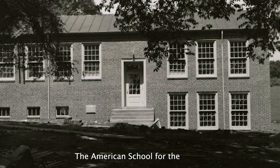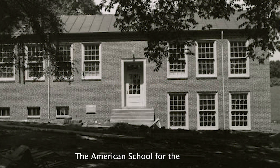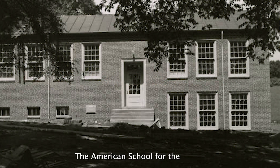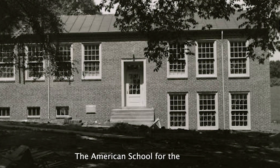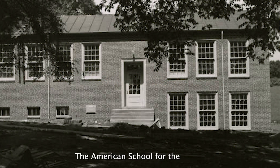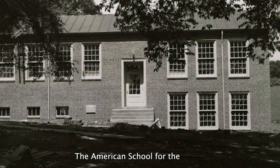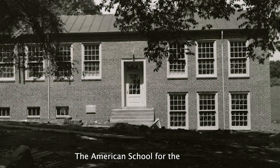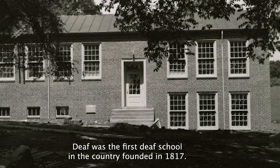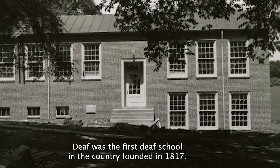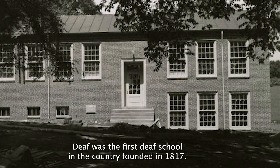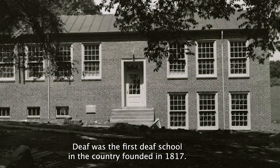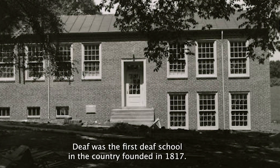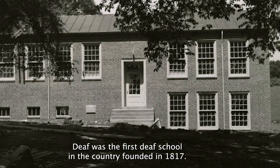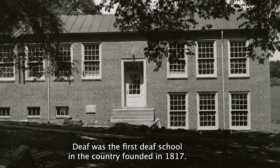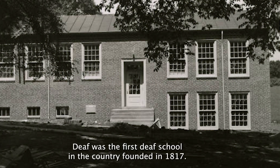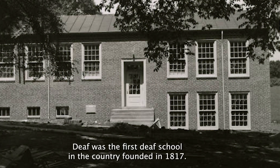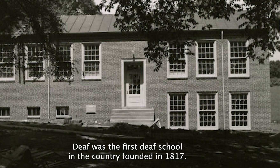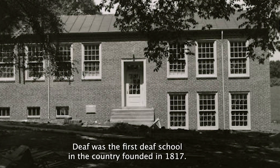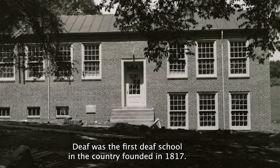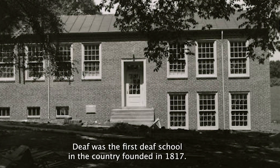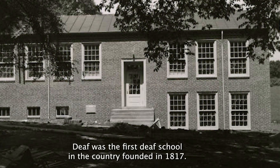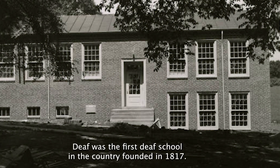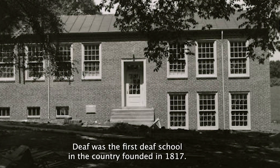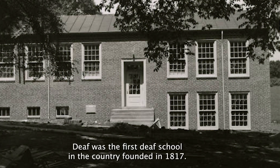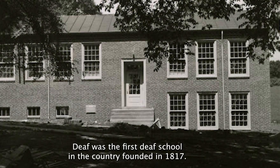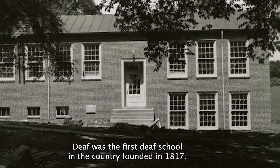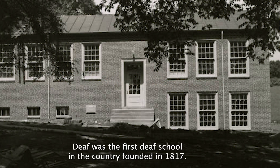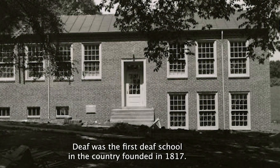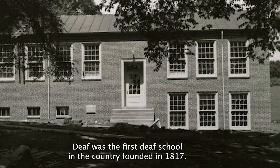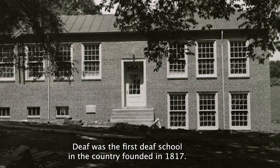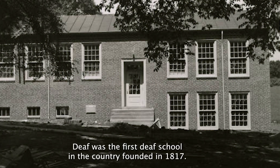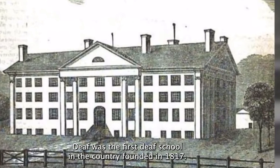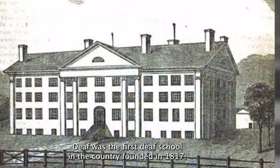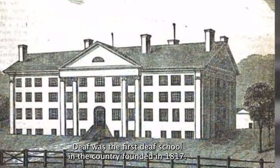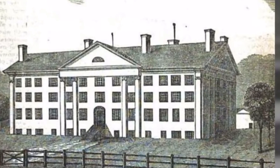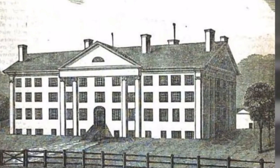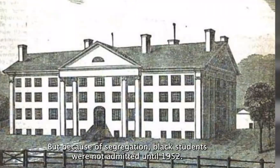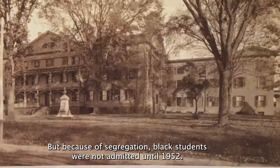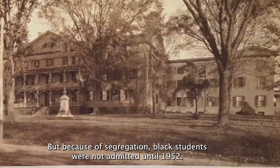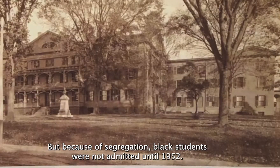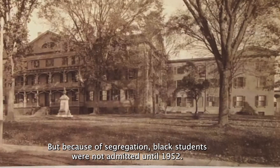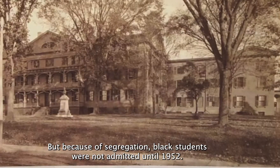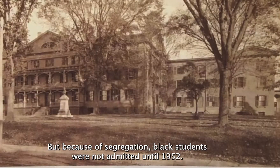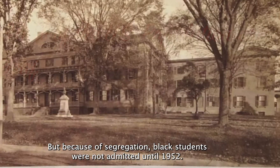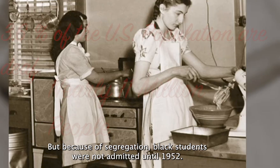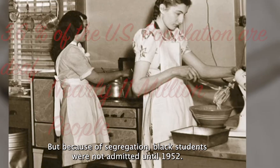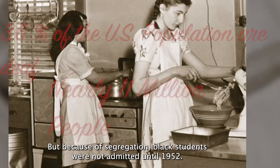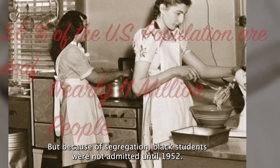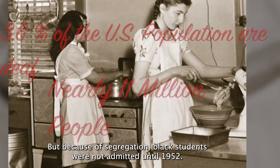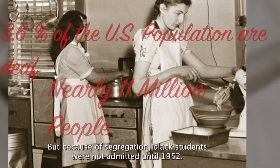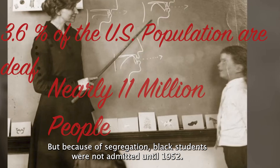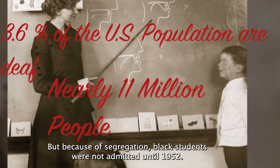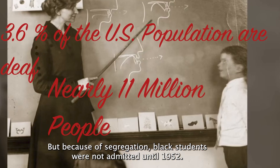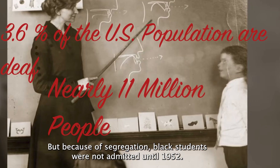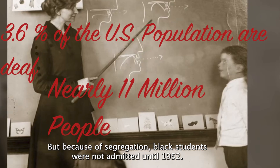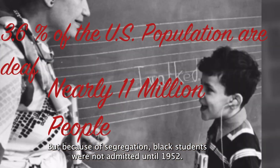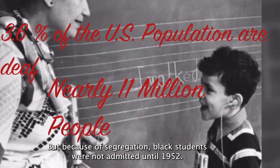The American School for the Deaf was the first deaf school in the country, founded in 1817, but because of segregation, black students were not admitted